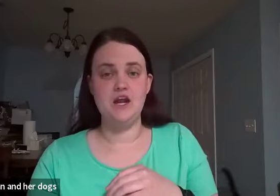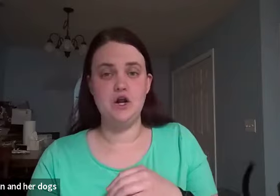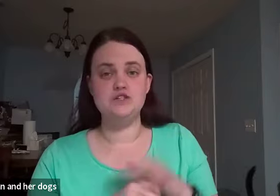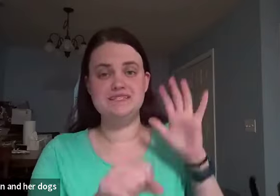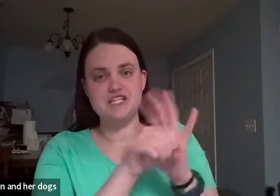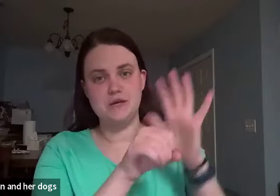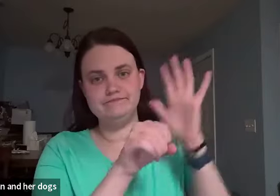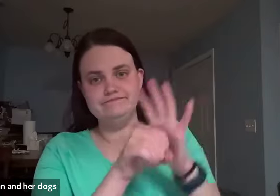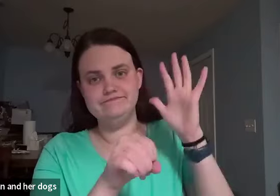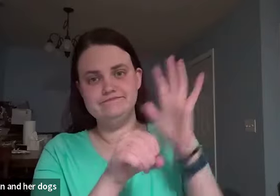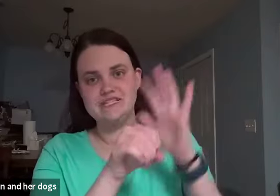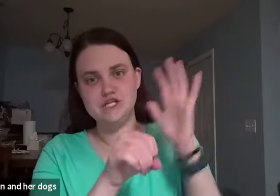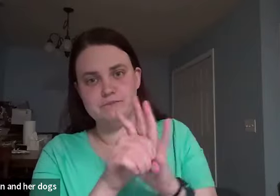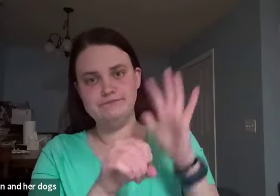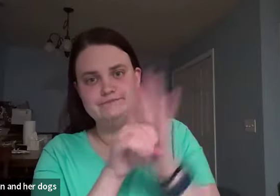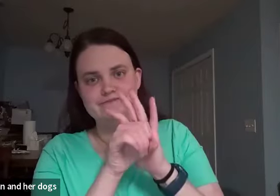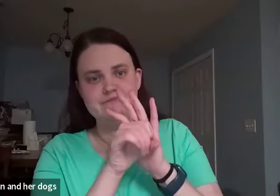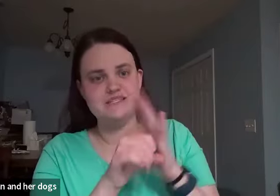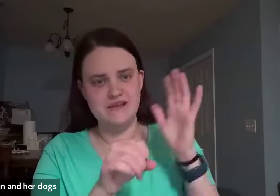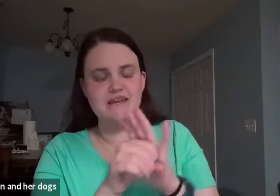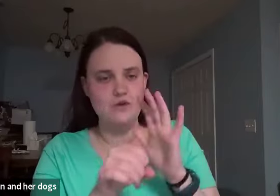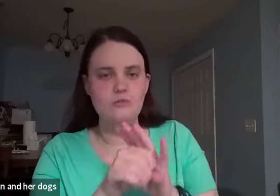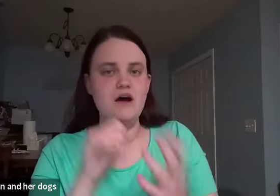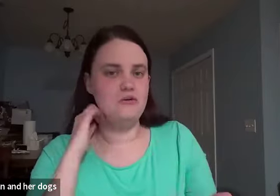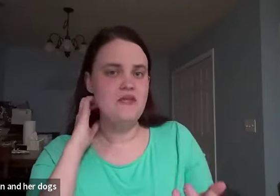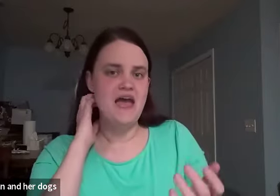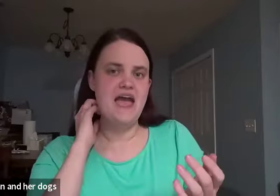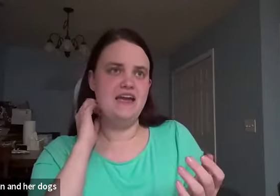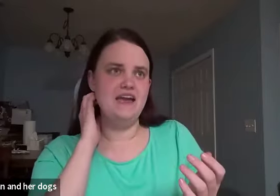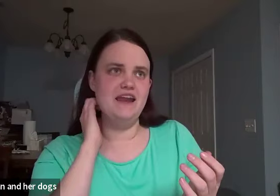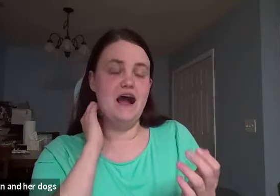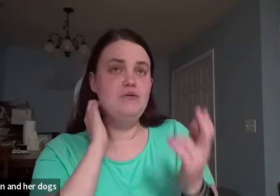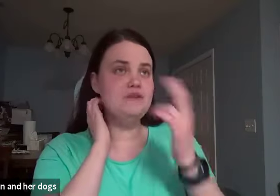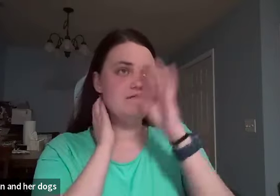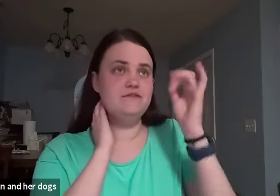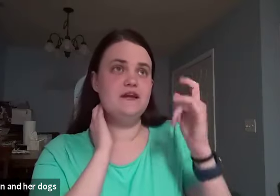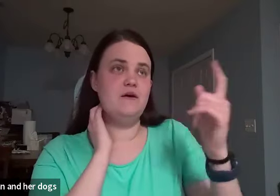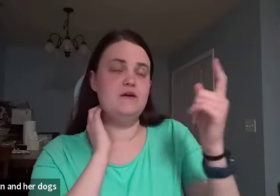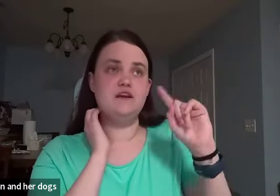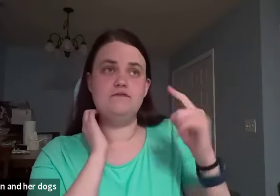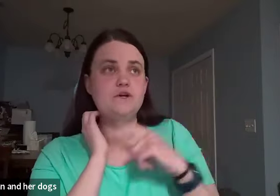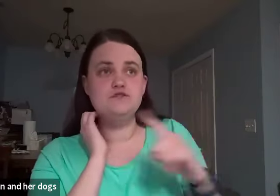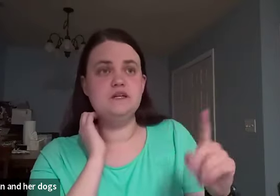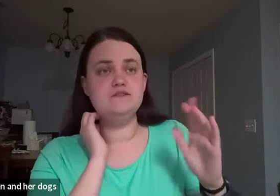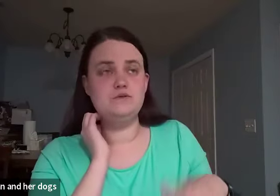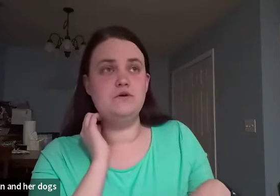and hers was ketchup because of like hitting the little bottle. And I will never forget, it was like our first week of